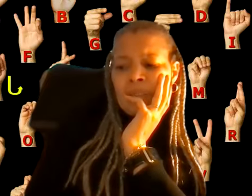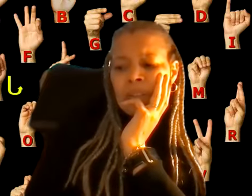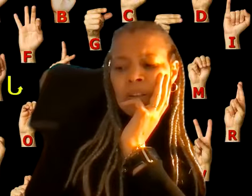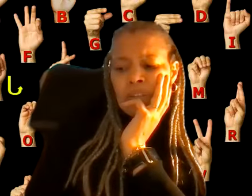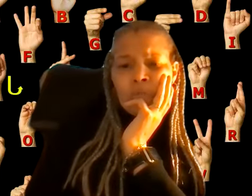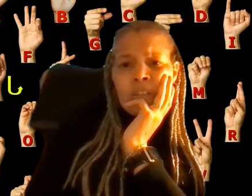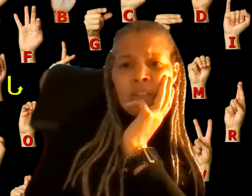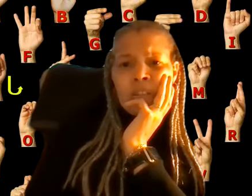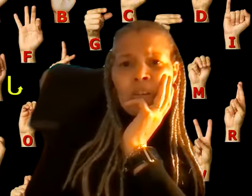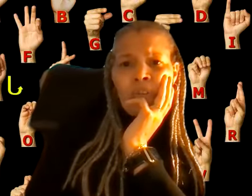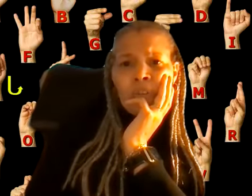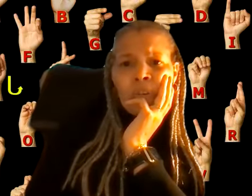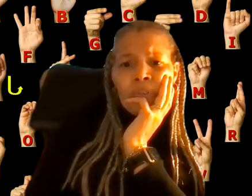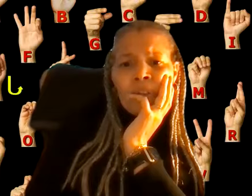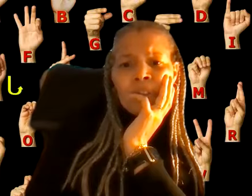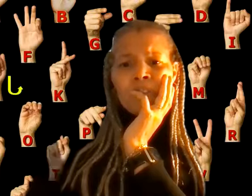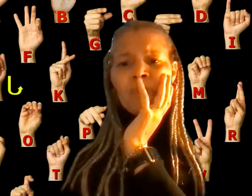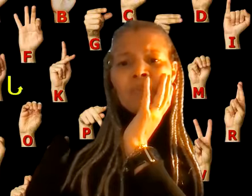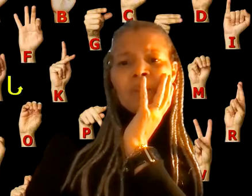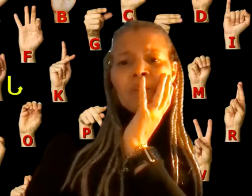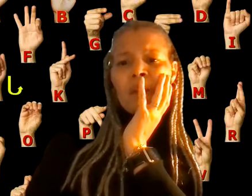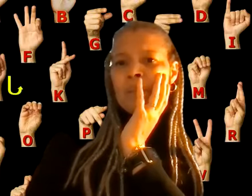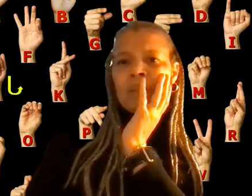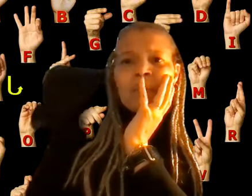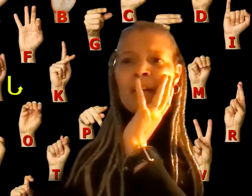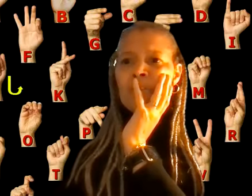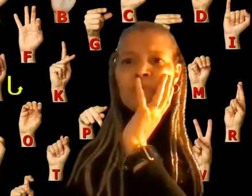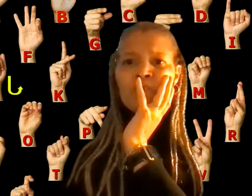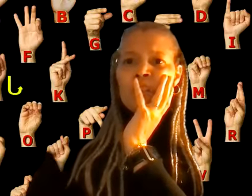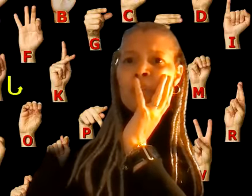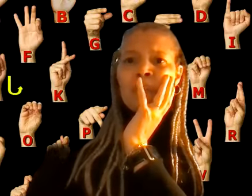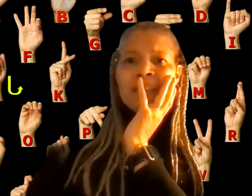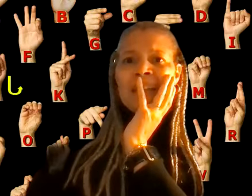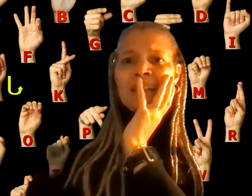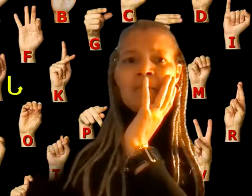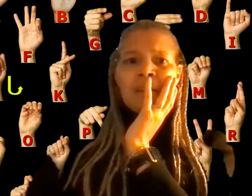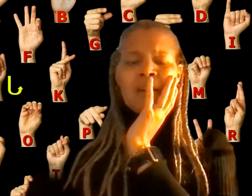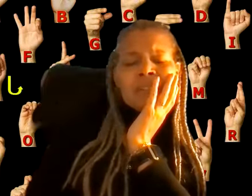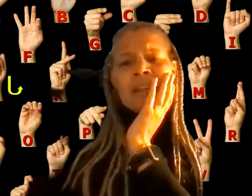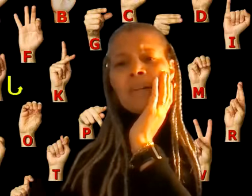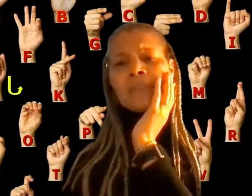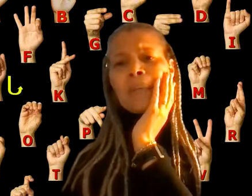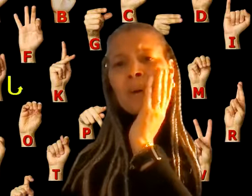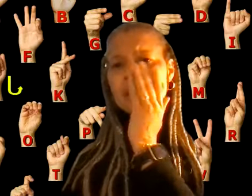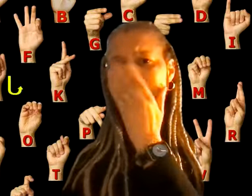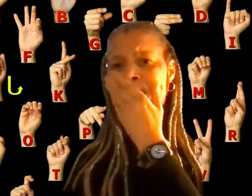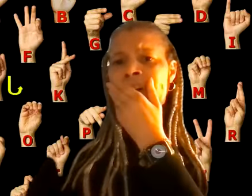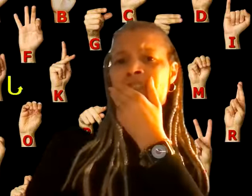to get all the trees and the overgrowth and all that stuff off it. I mean, like the houses were showing up one a day. It's like, how is that possible? So